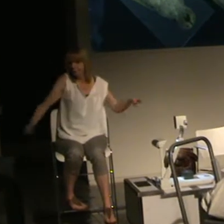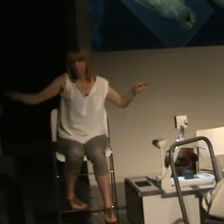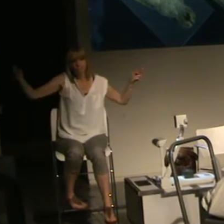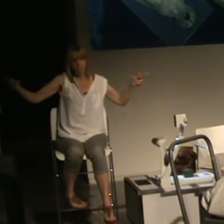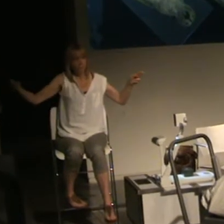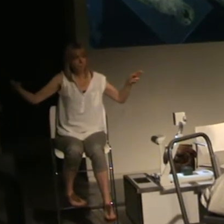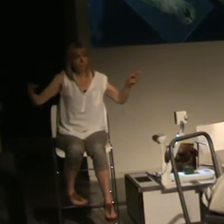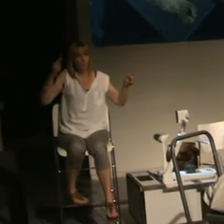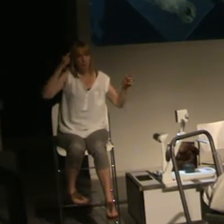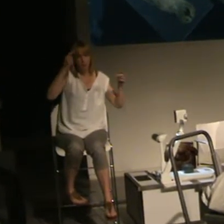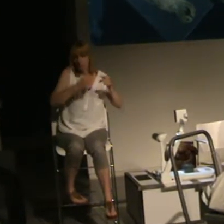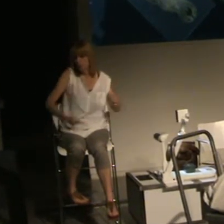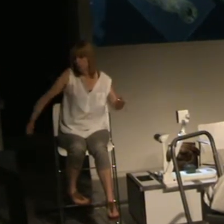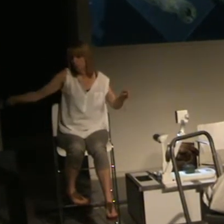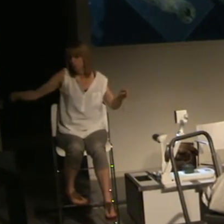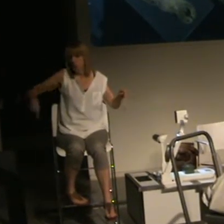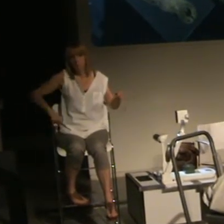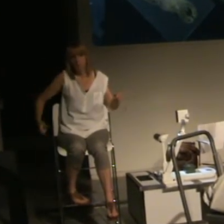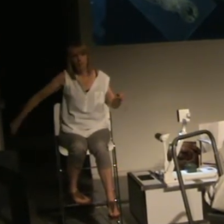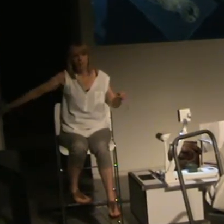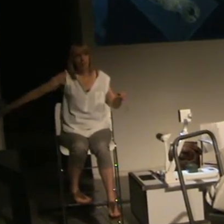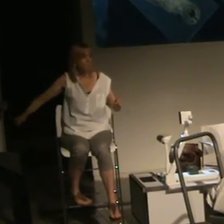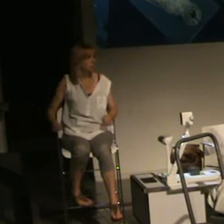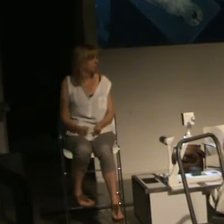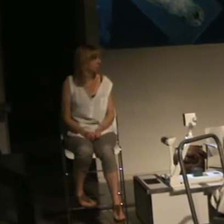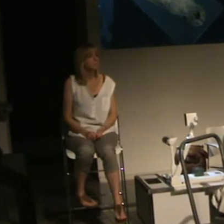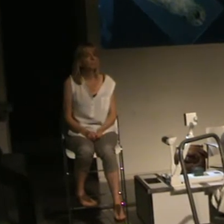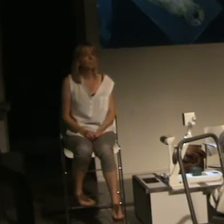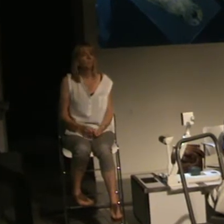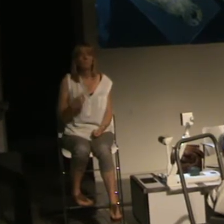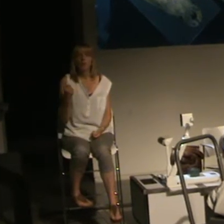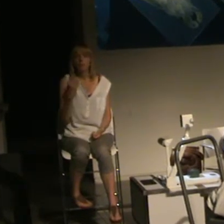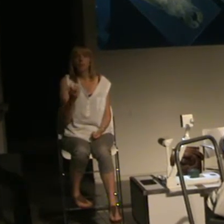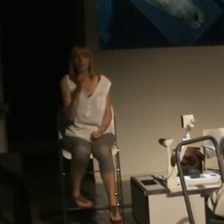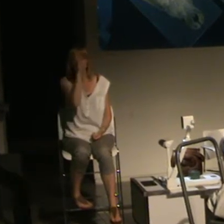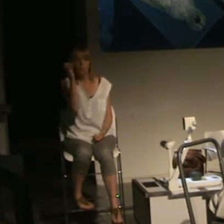it's close enough. Good calculation to remember. Yeah. Anyone got a question for Lorna?